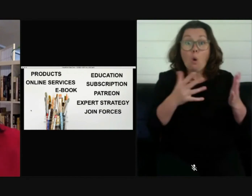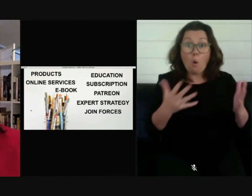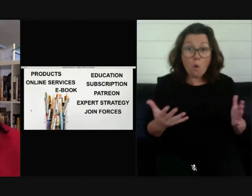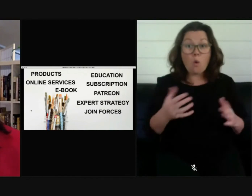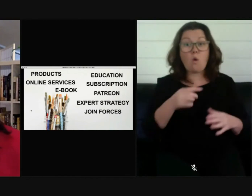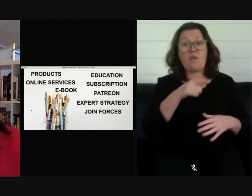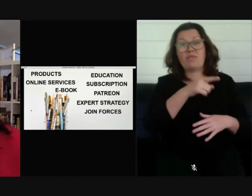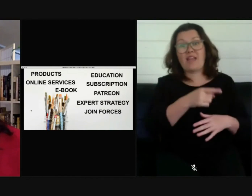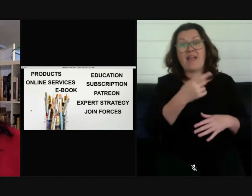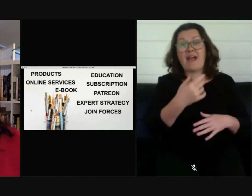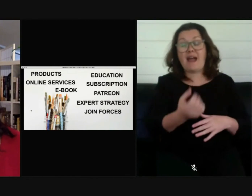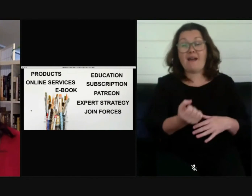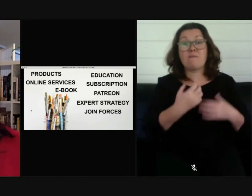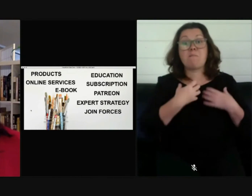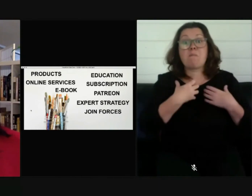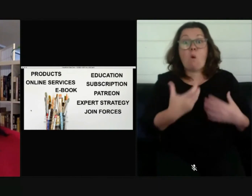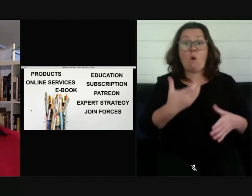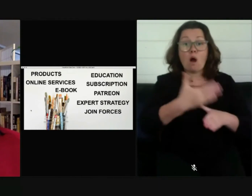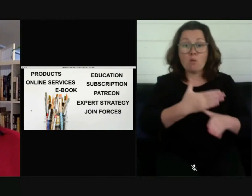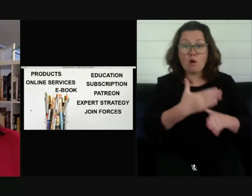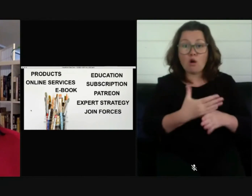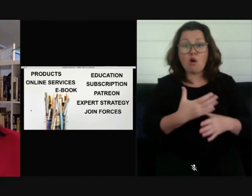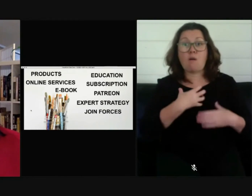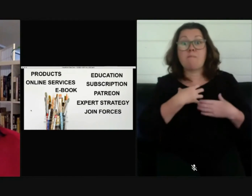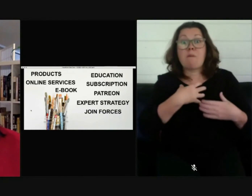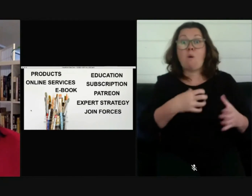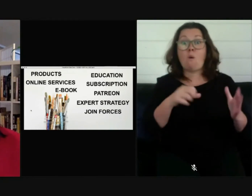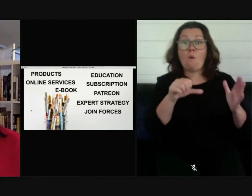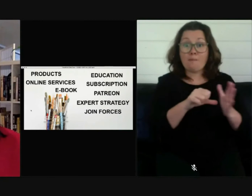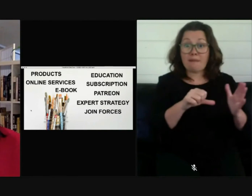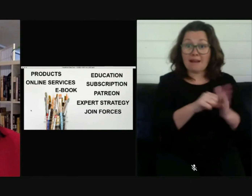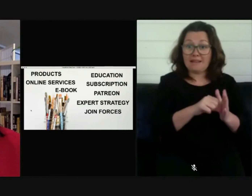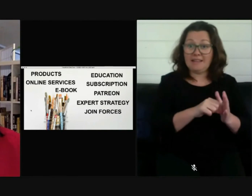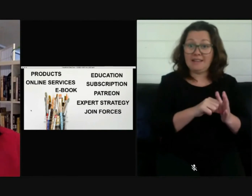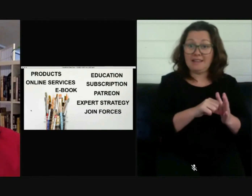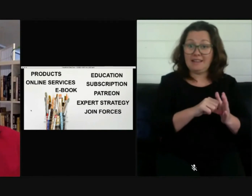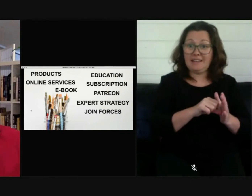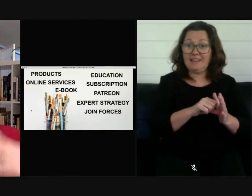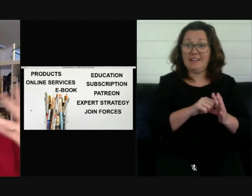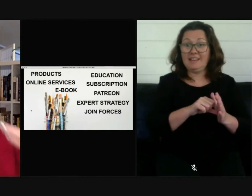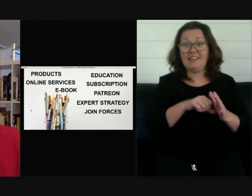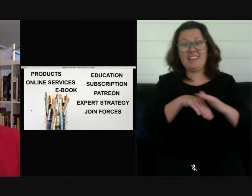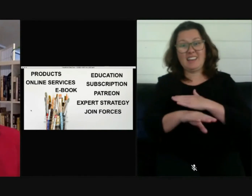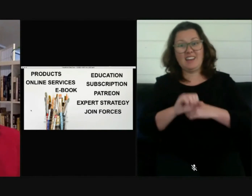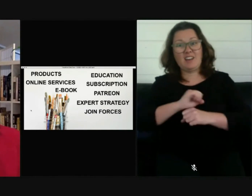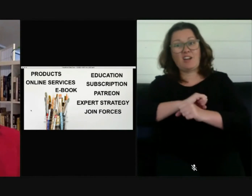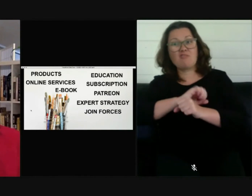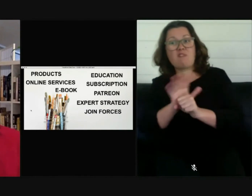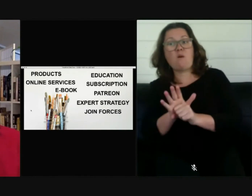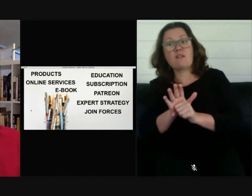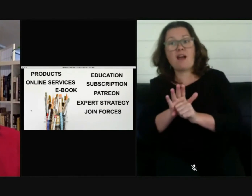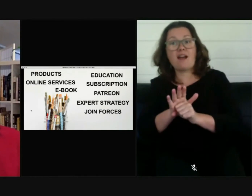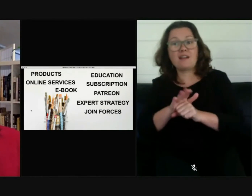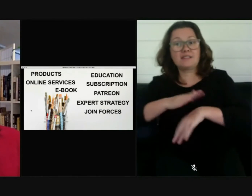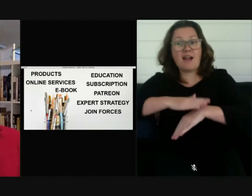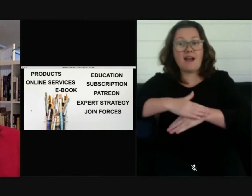happening at the moment. So maybe it's time to join forces and extend your research out to make relationships with